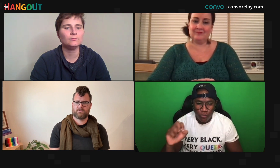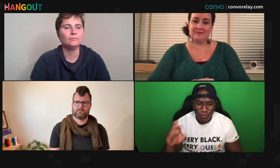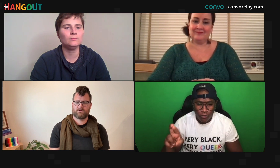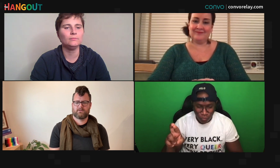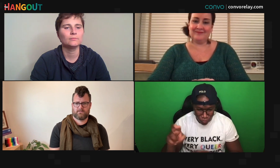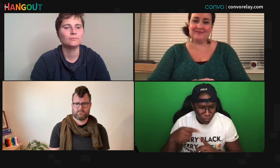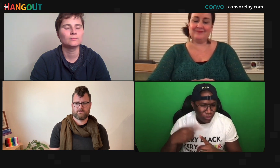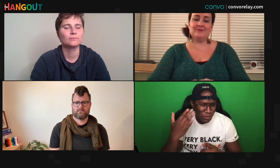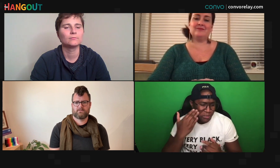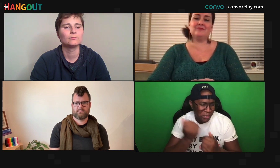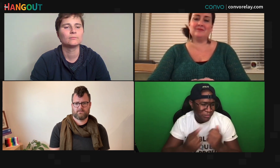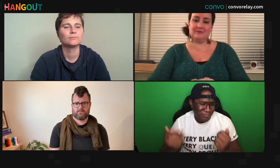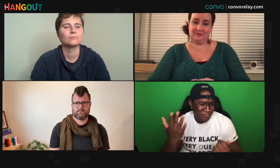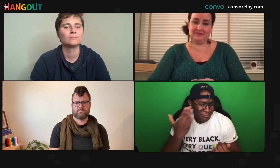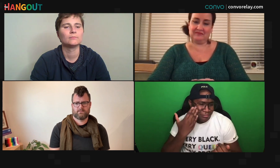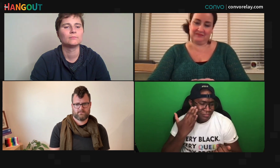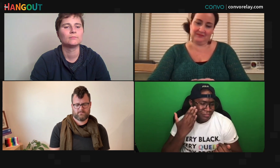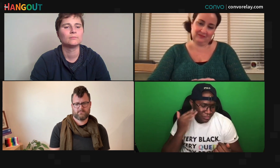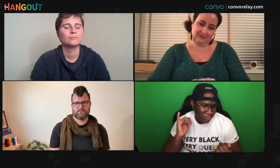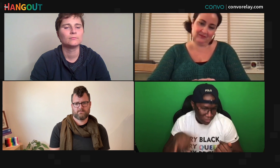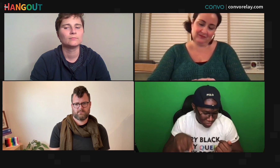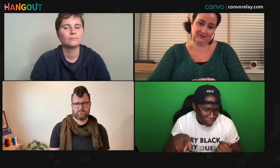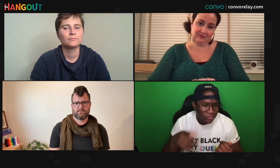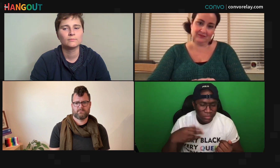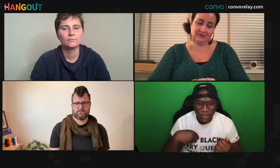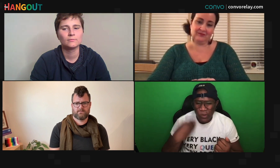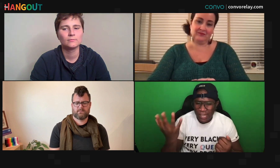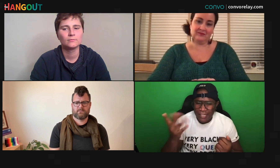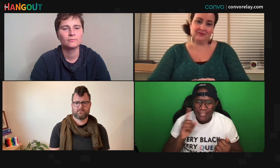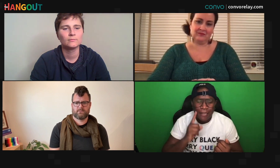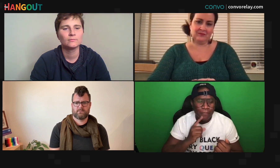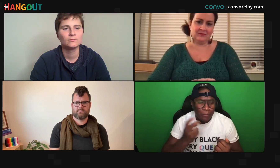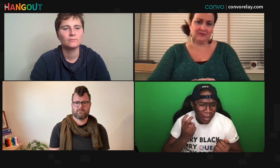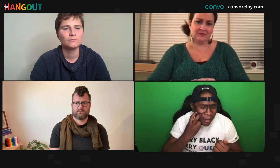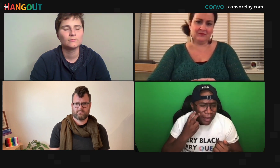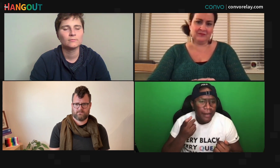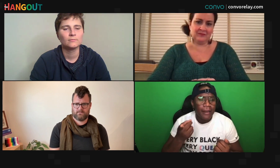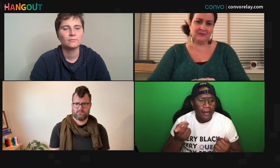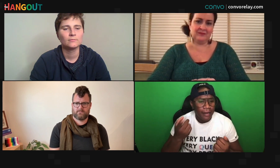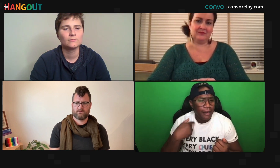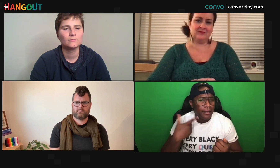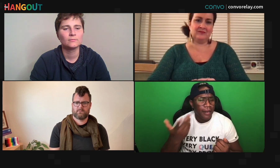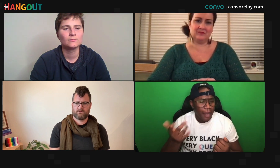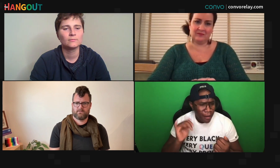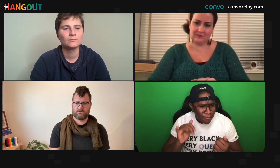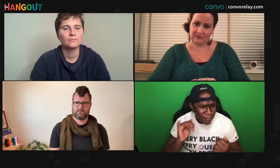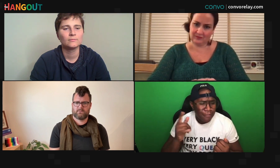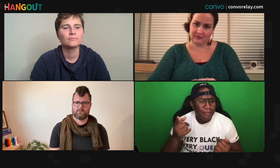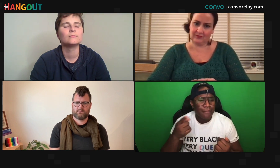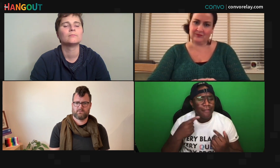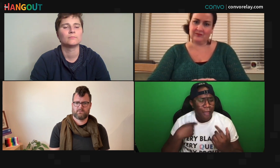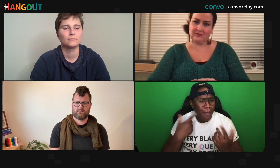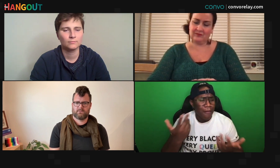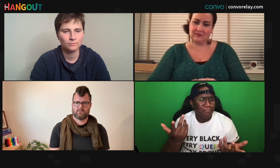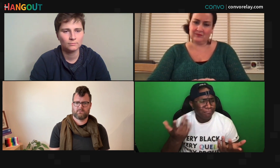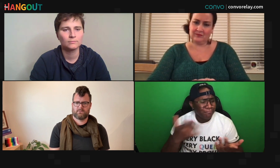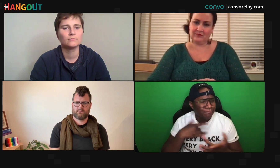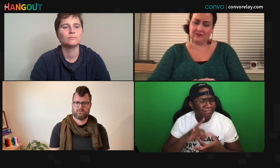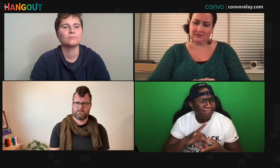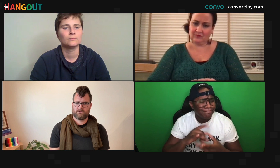teacher showed a book about Helen Keller. Everyone knows Helen Keller, a white deafblind